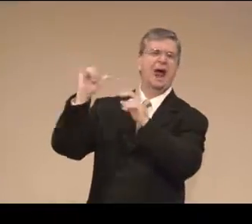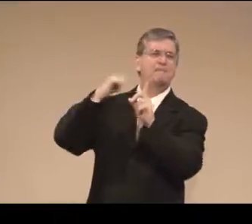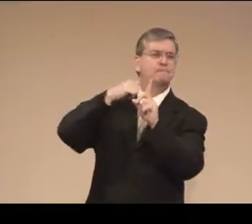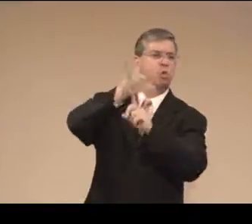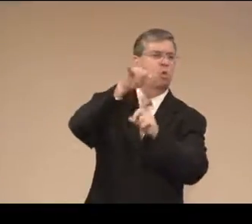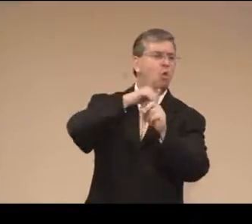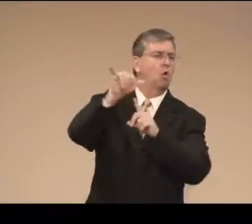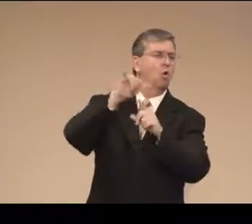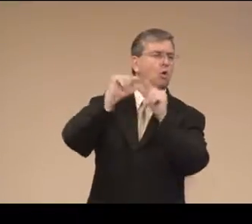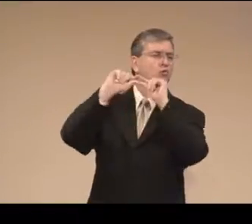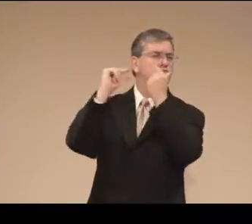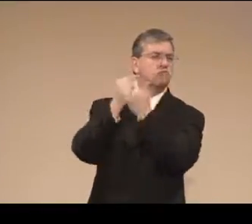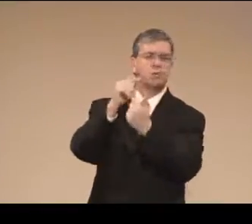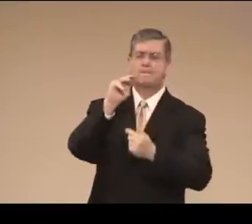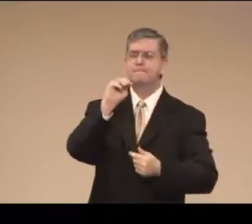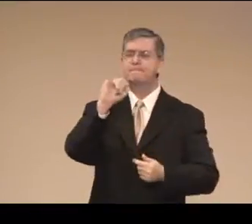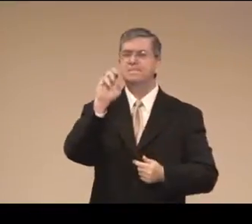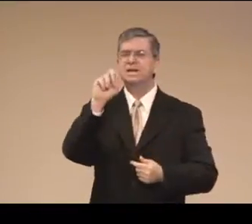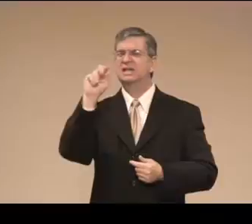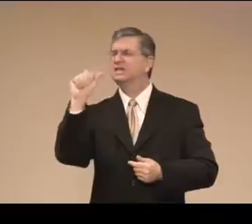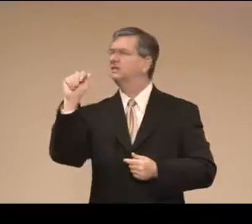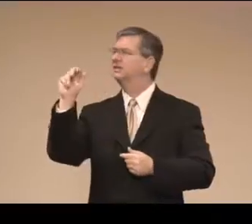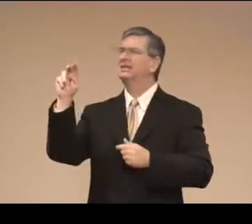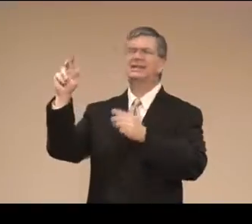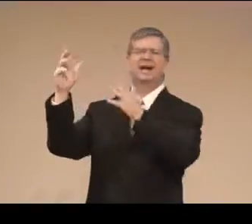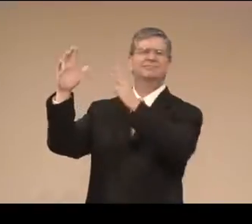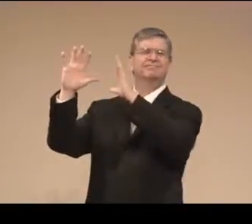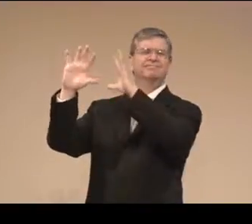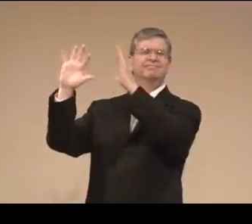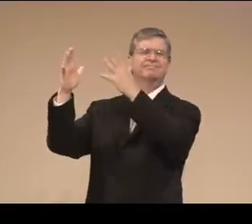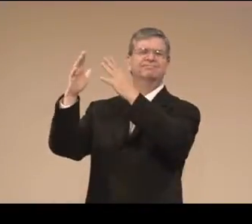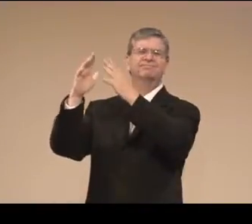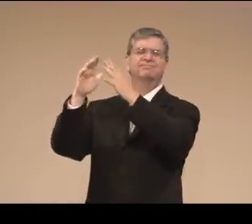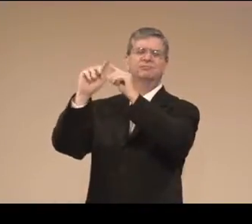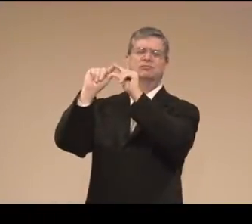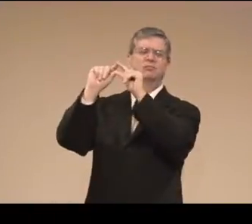As you'll recall, the Midianites